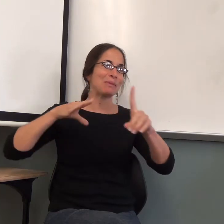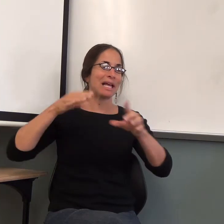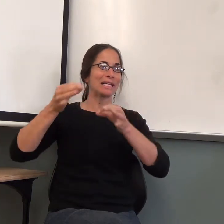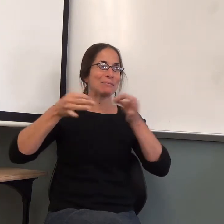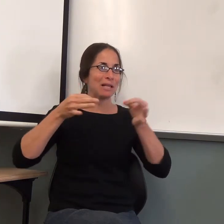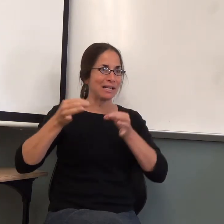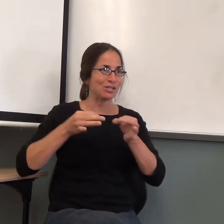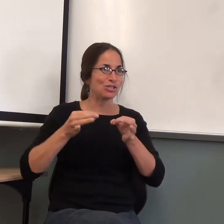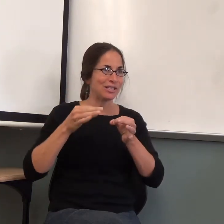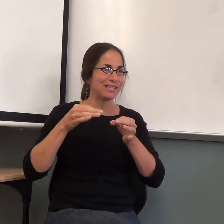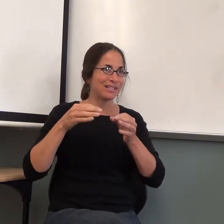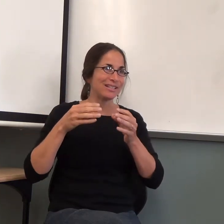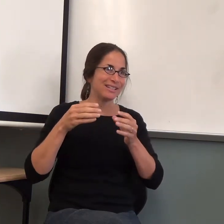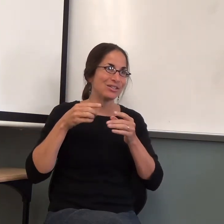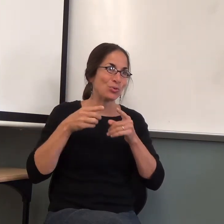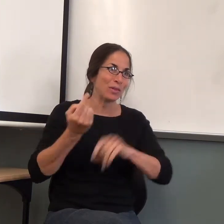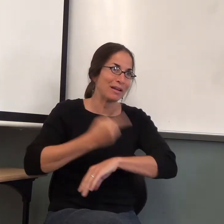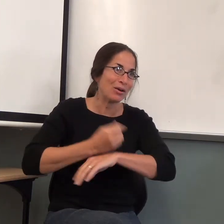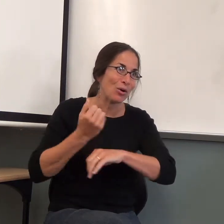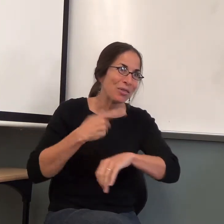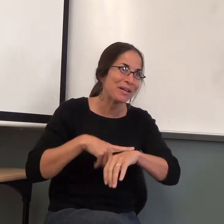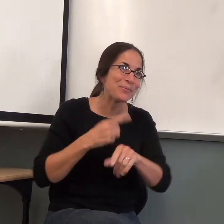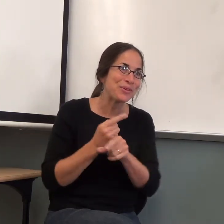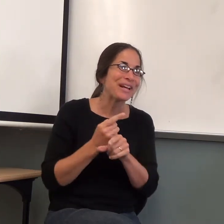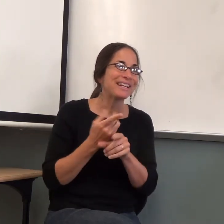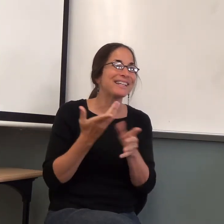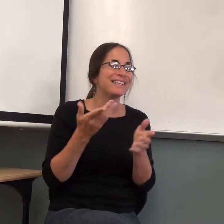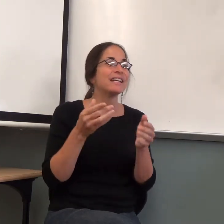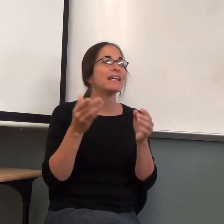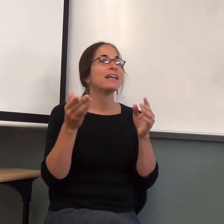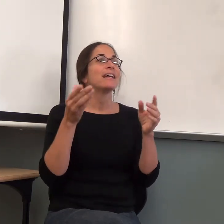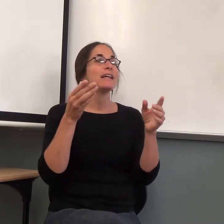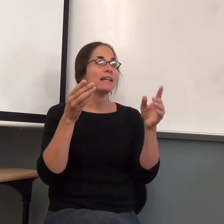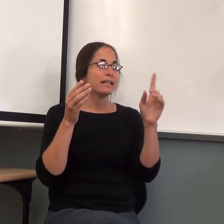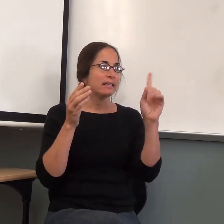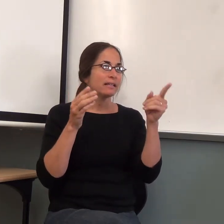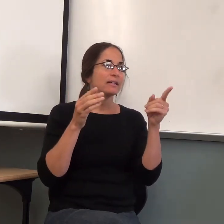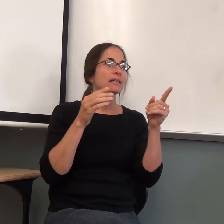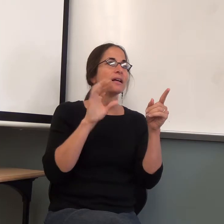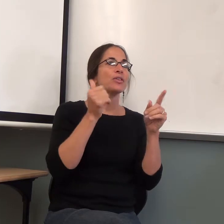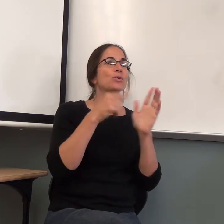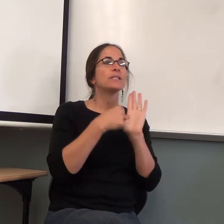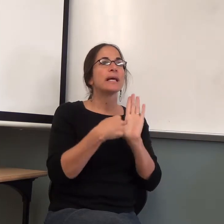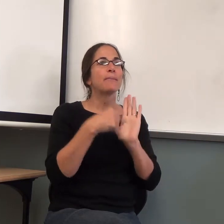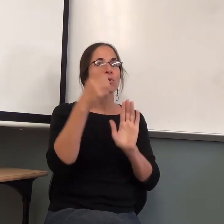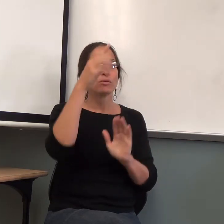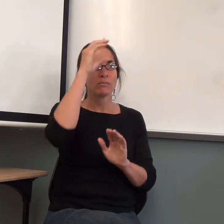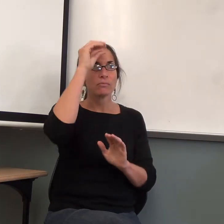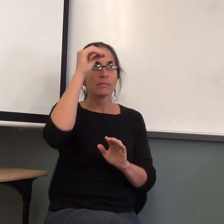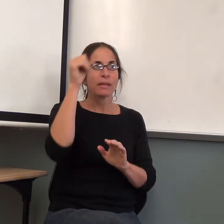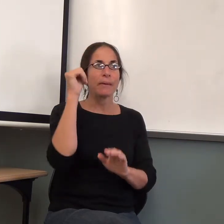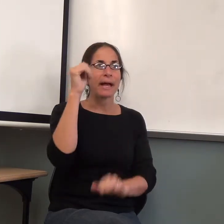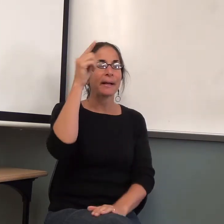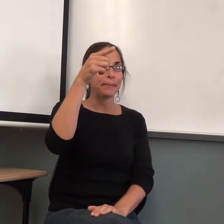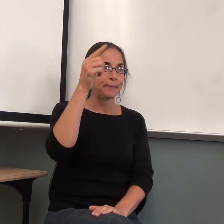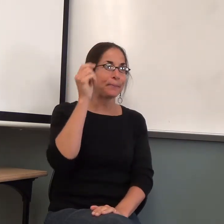lot of those? Give me an example of an explanation that you give. You, sir. What's you? Nobody behind you. What is your